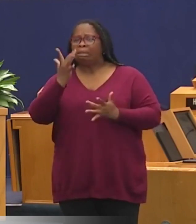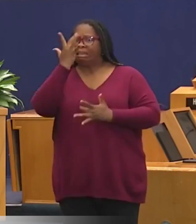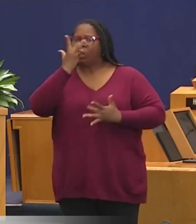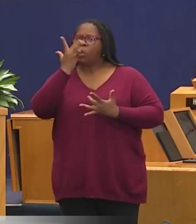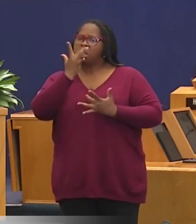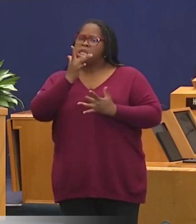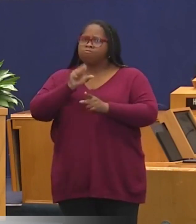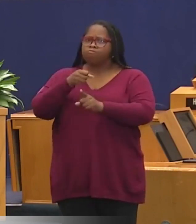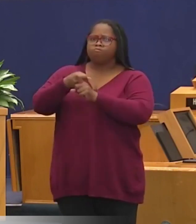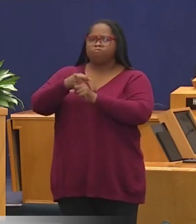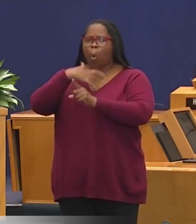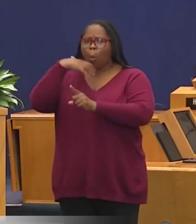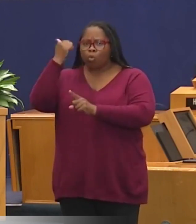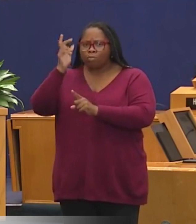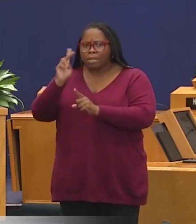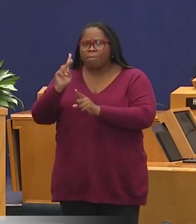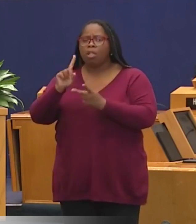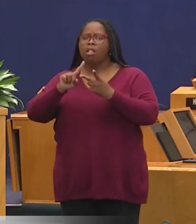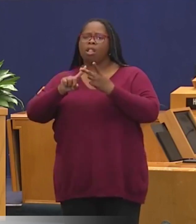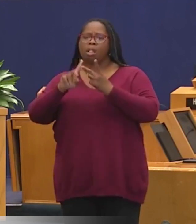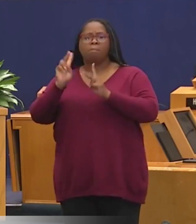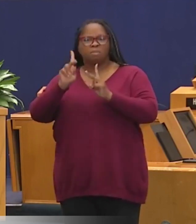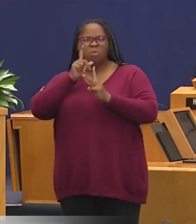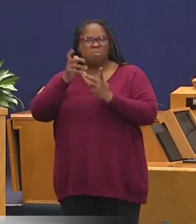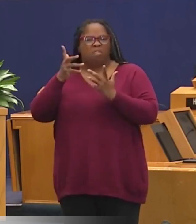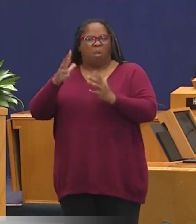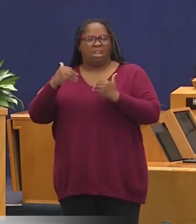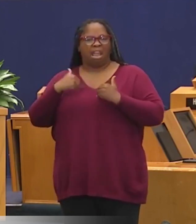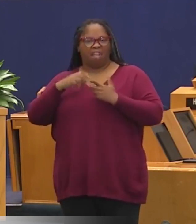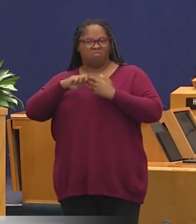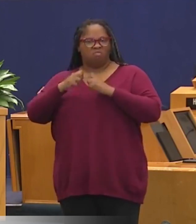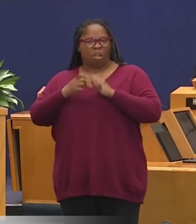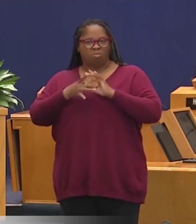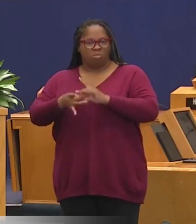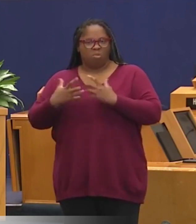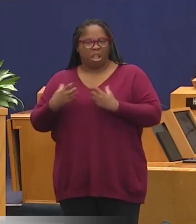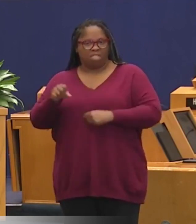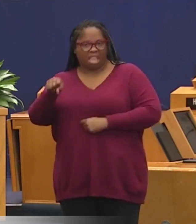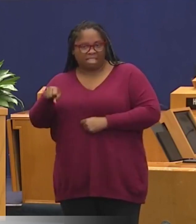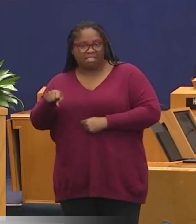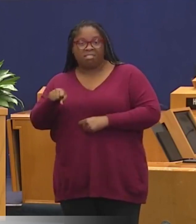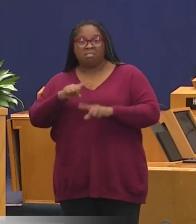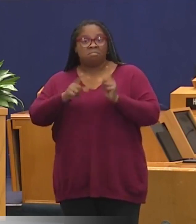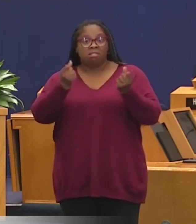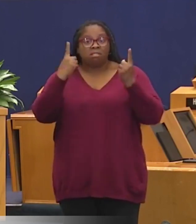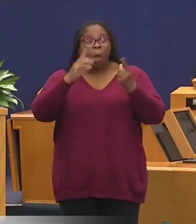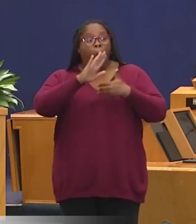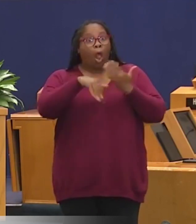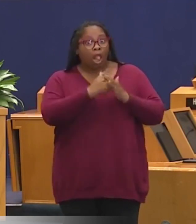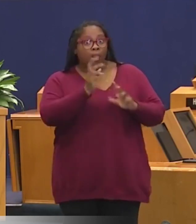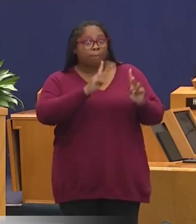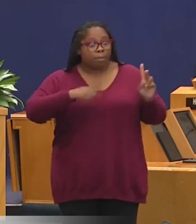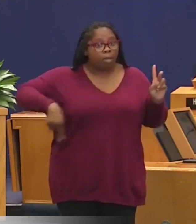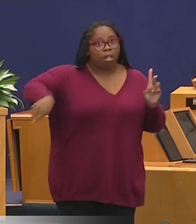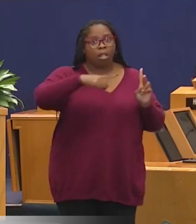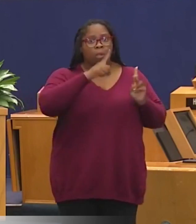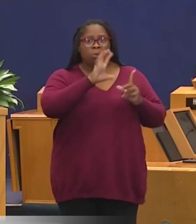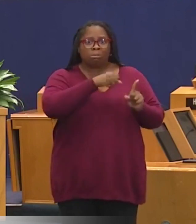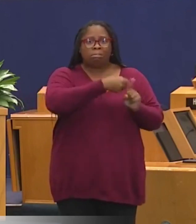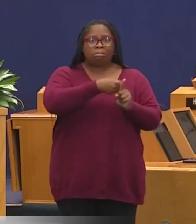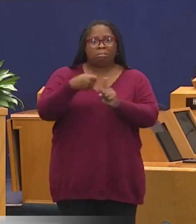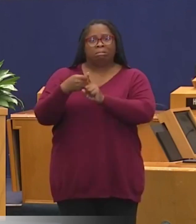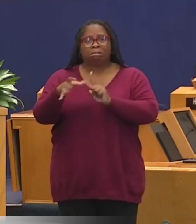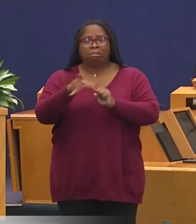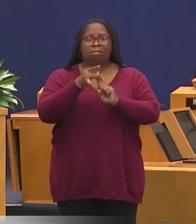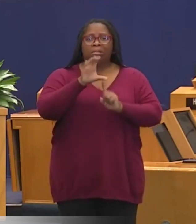amongst people who are older and people with underlying health conditions, all people who get infected with COVID-19 at any